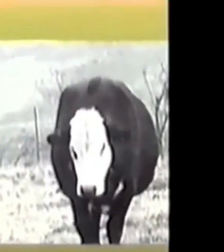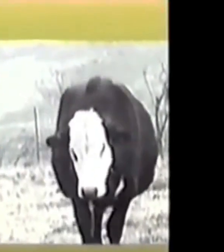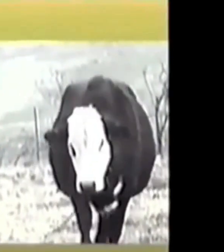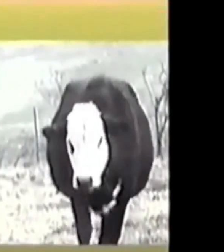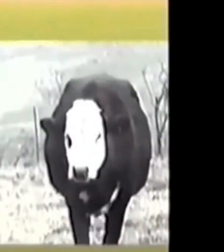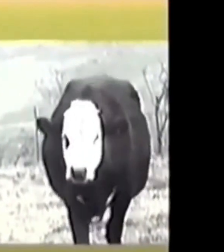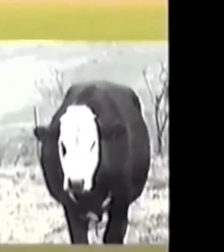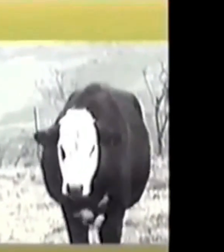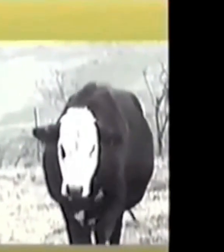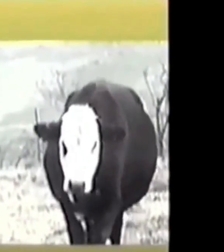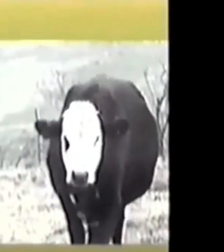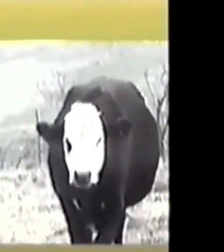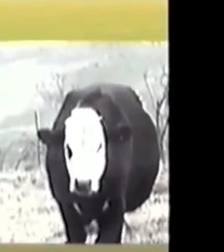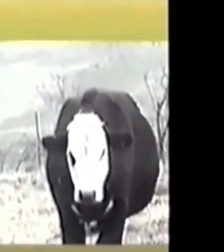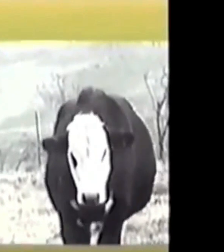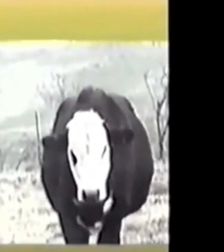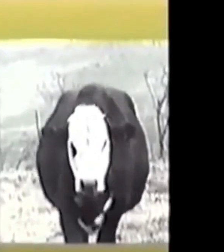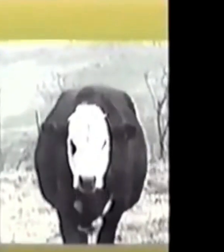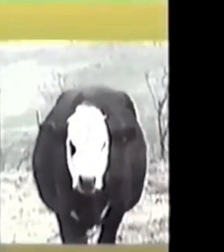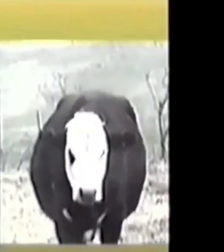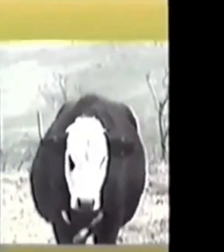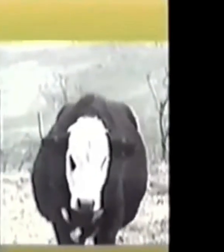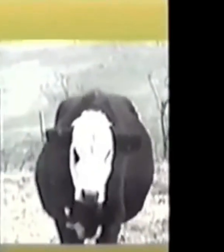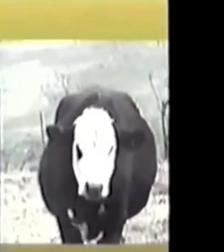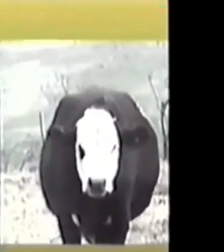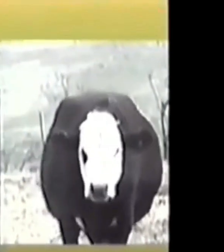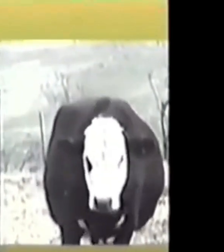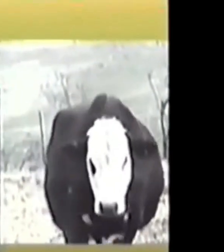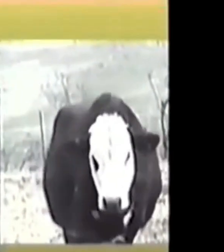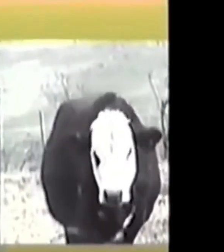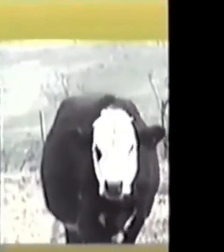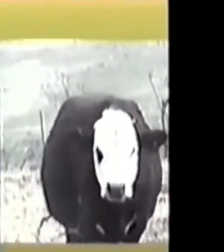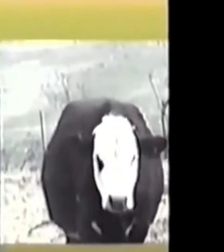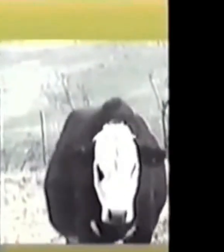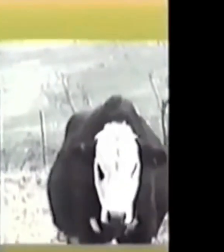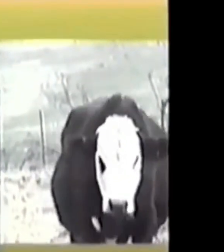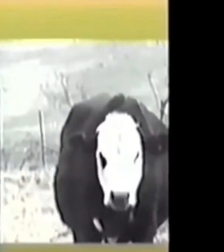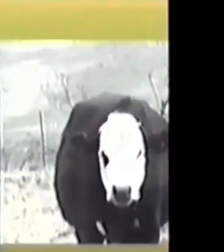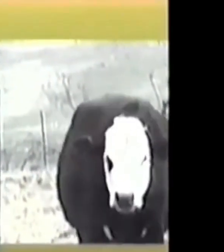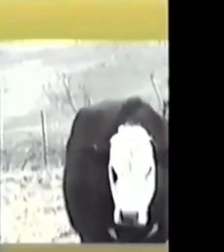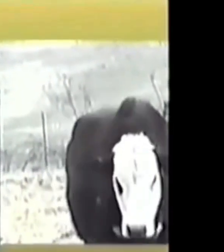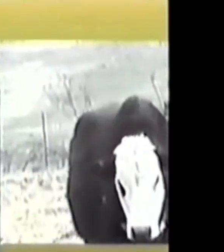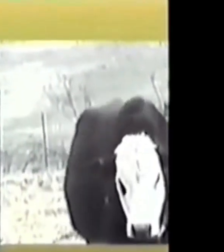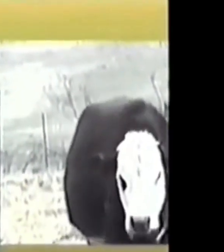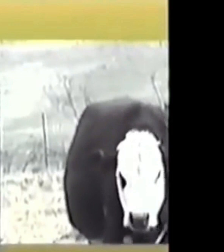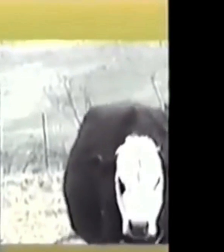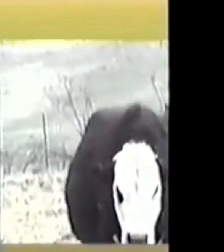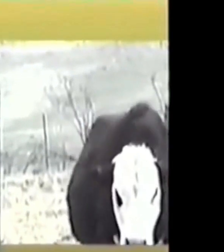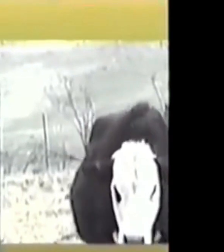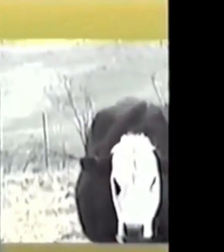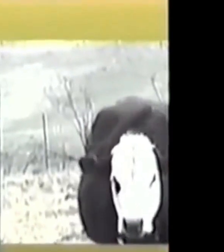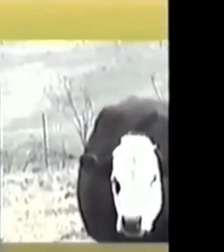rights people are really trying to do, what we're trying to say, is that the arguments are in place, they're there,